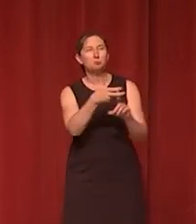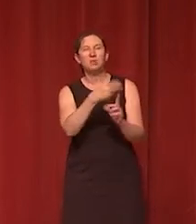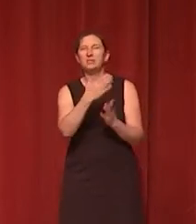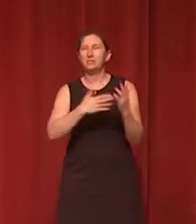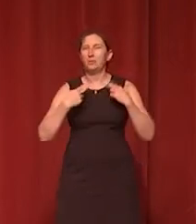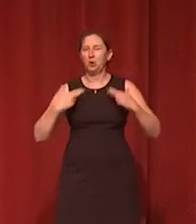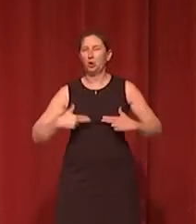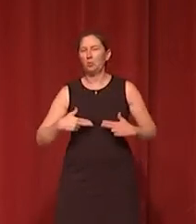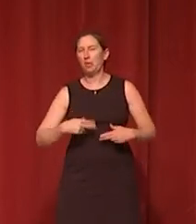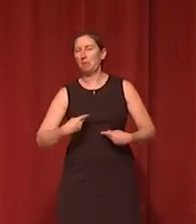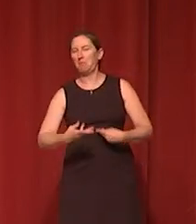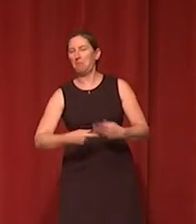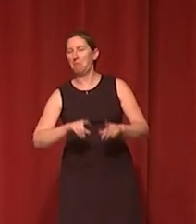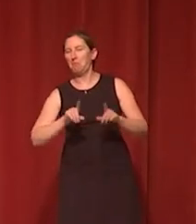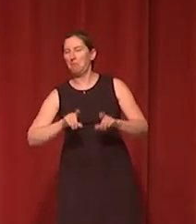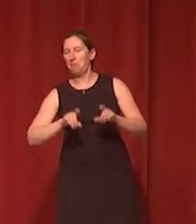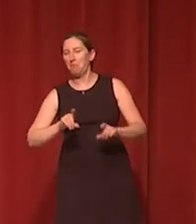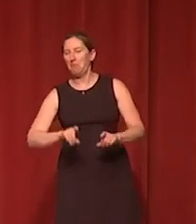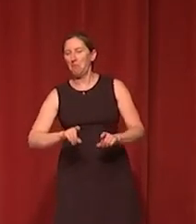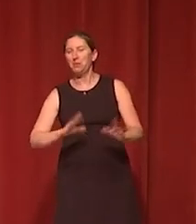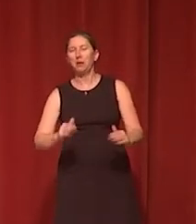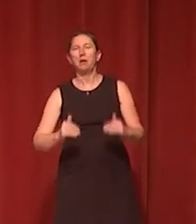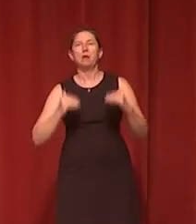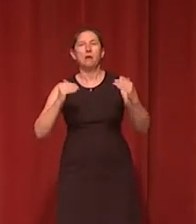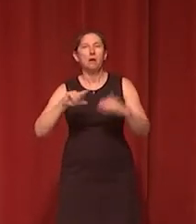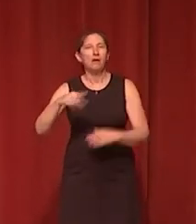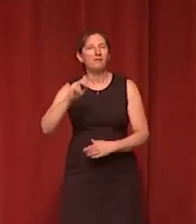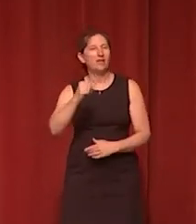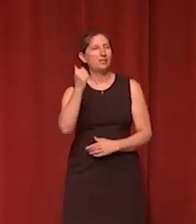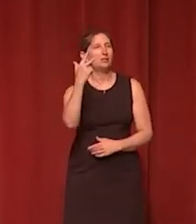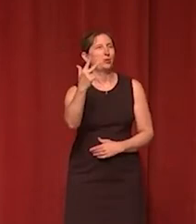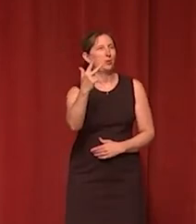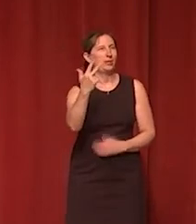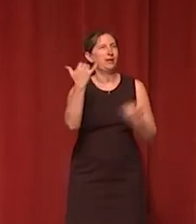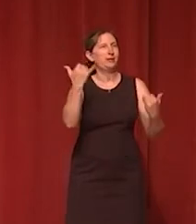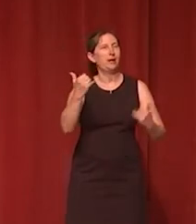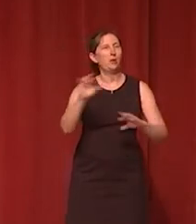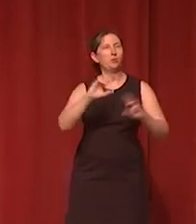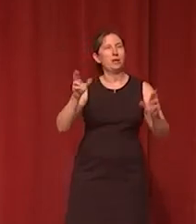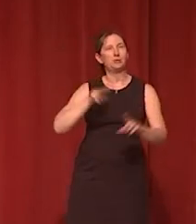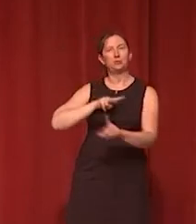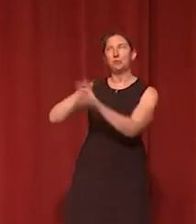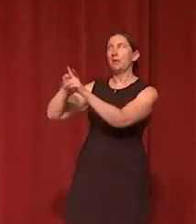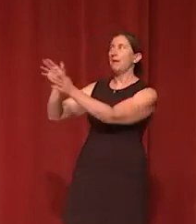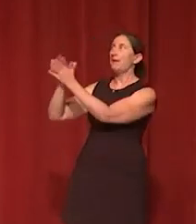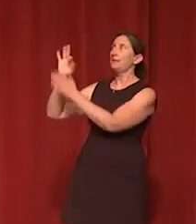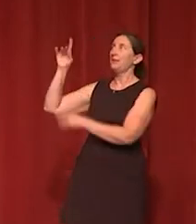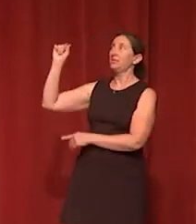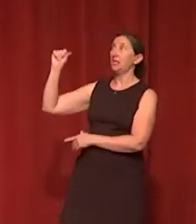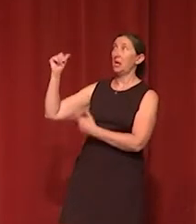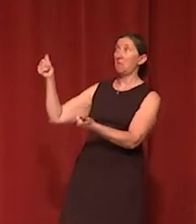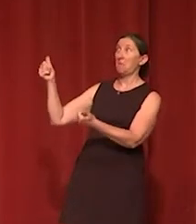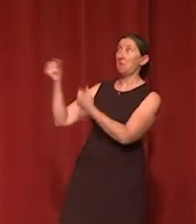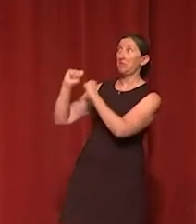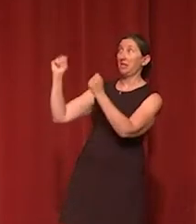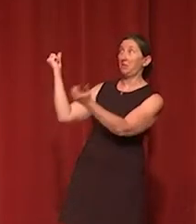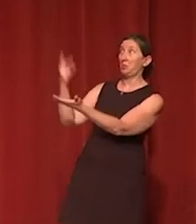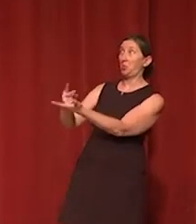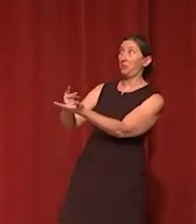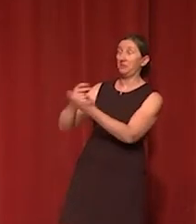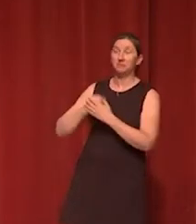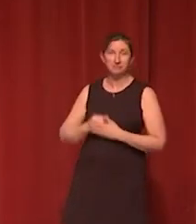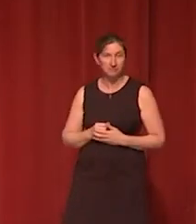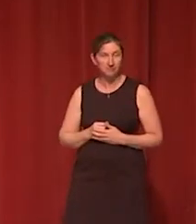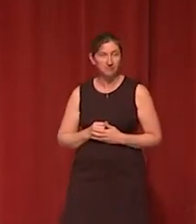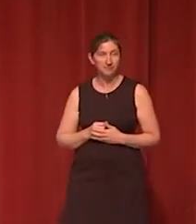conduct before they go through the actual FDA application or the BLA application to the FDA for approval. Once they get the approval, that's where